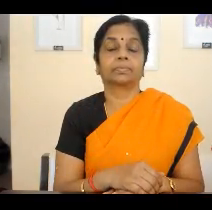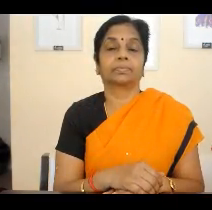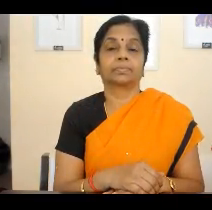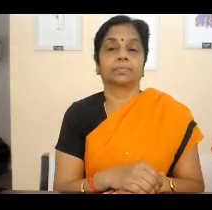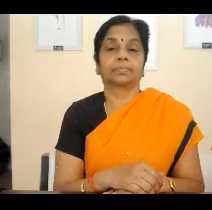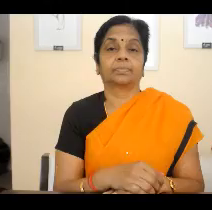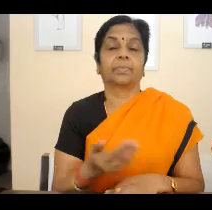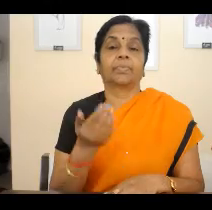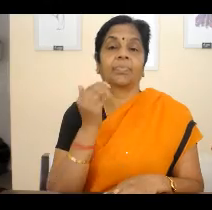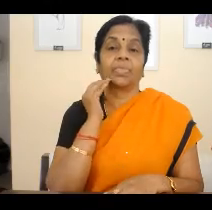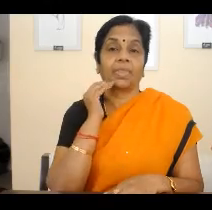then this law